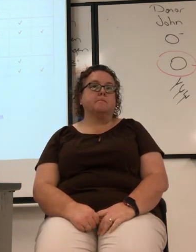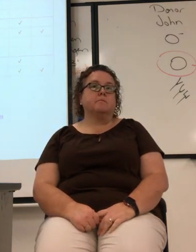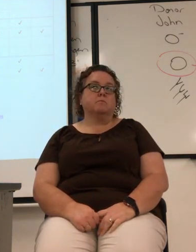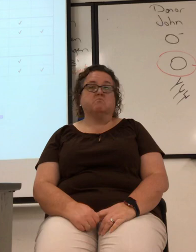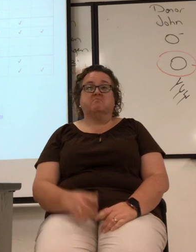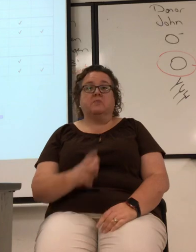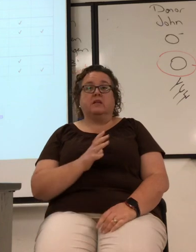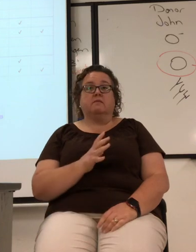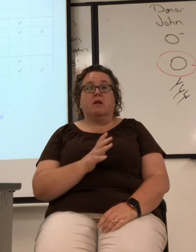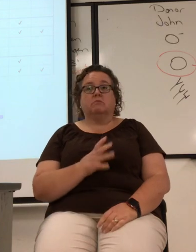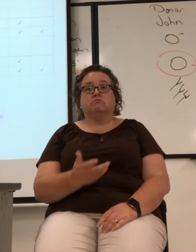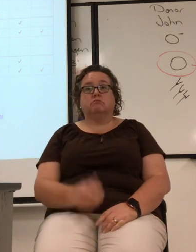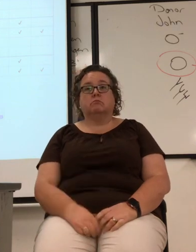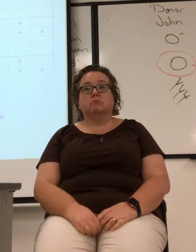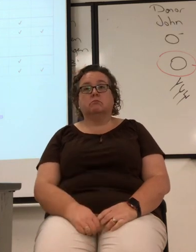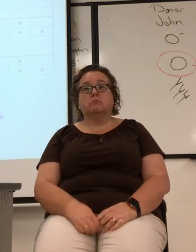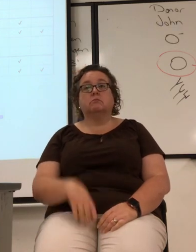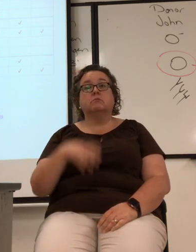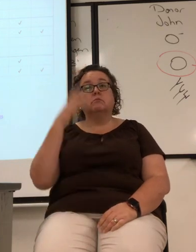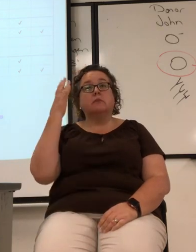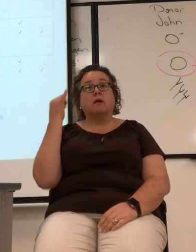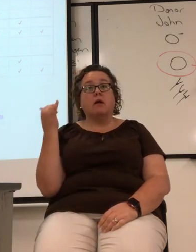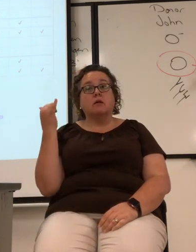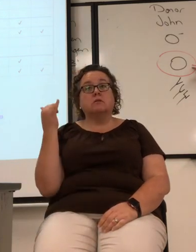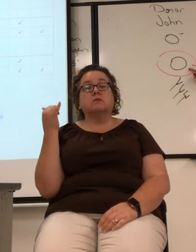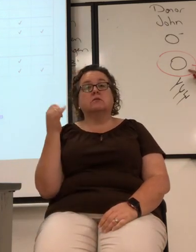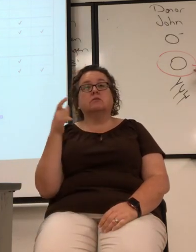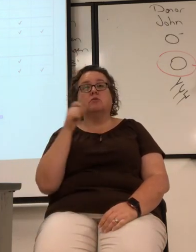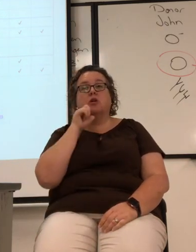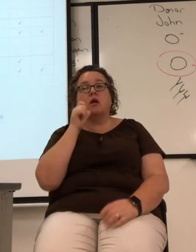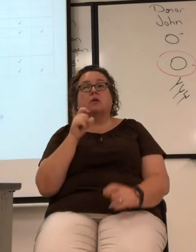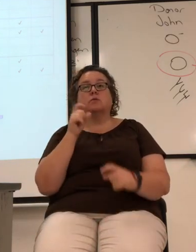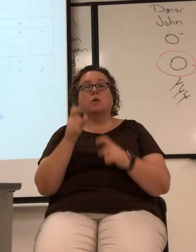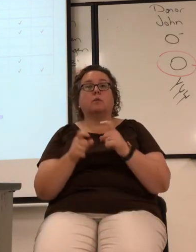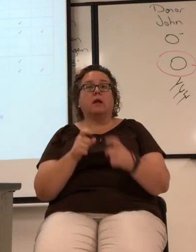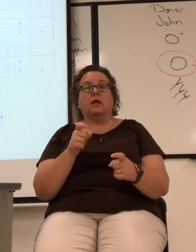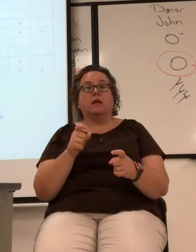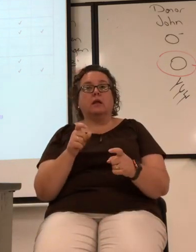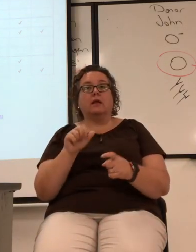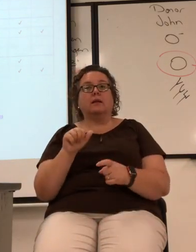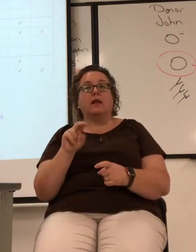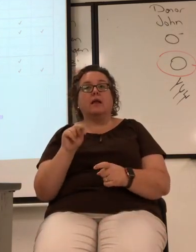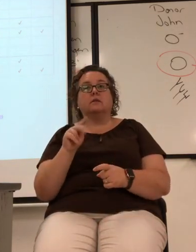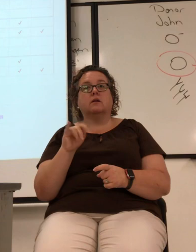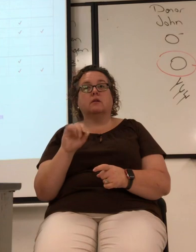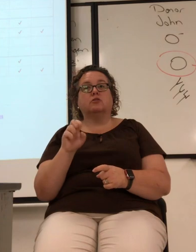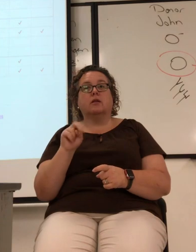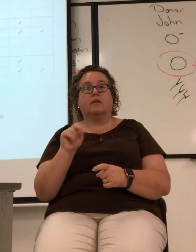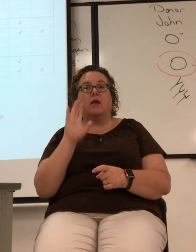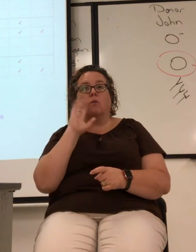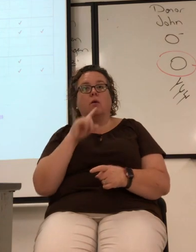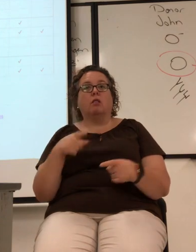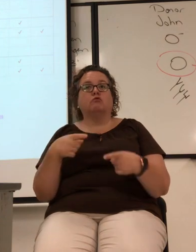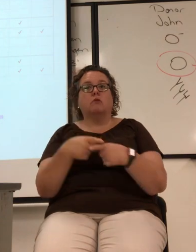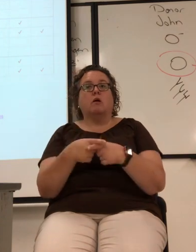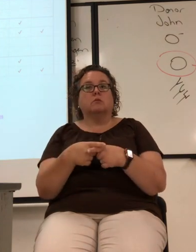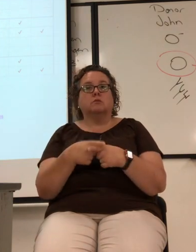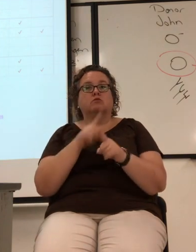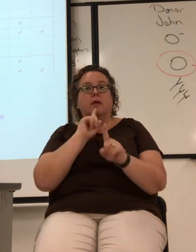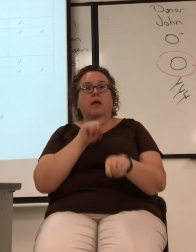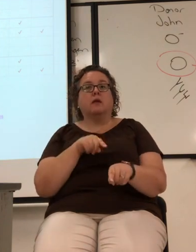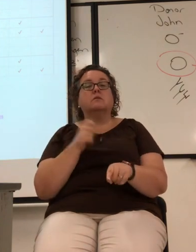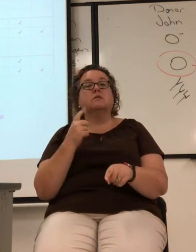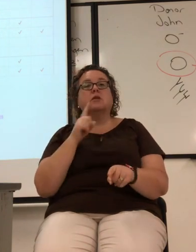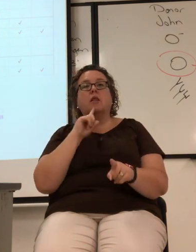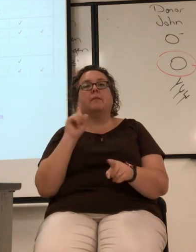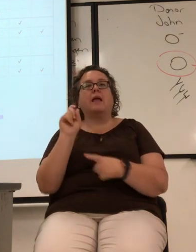it's fine. Because you're not donating an antigen that would cross-react. Okay. So let me ask